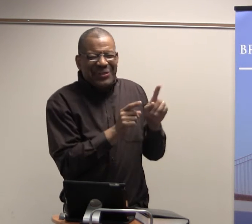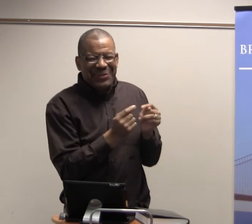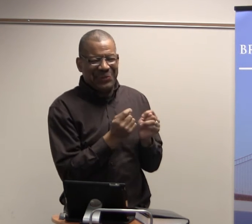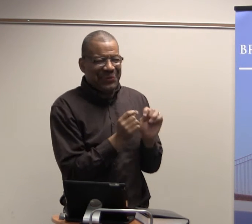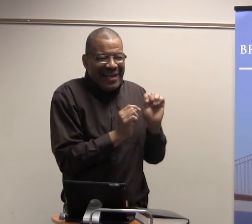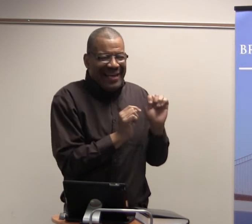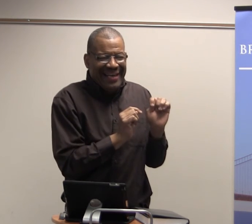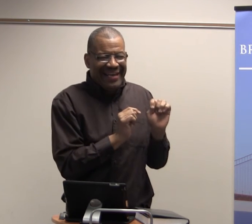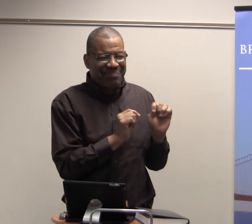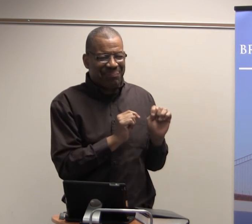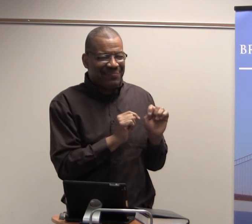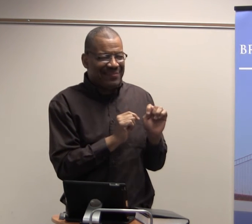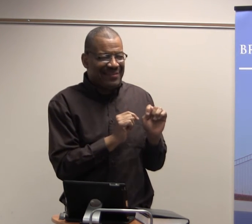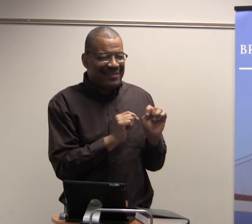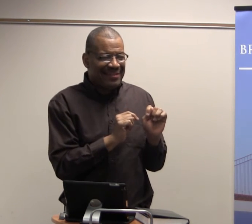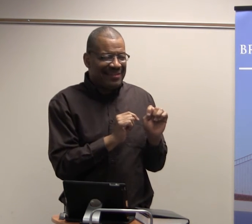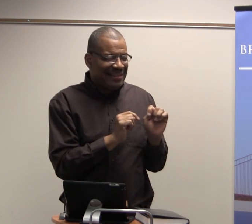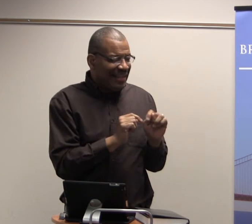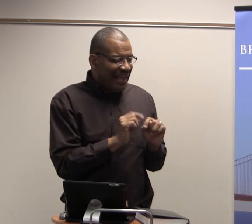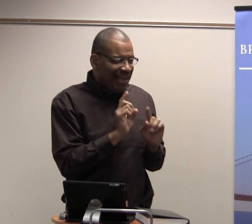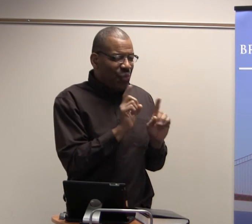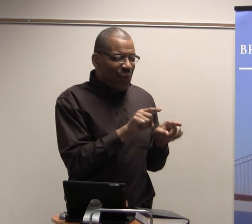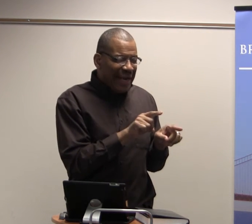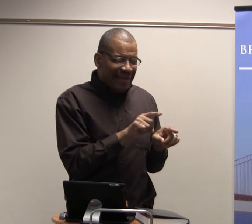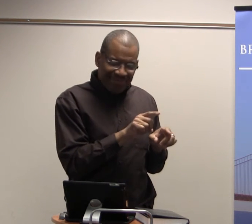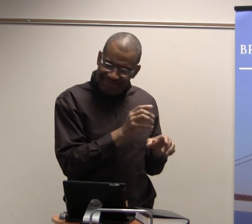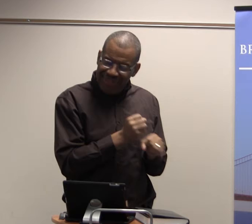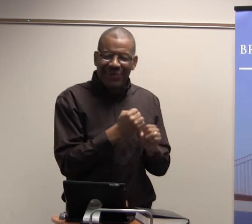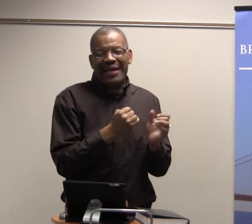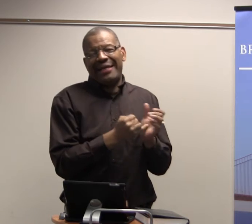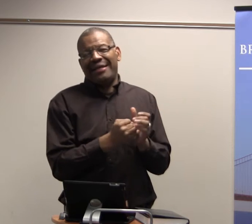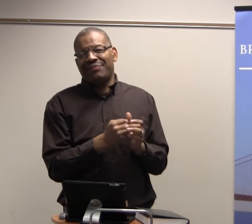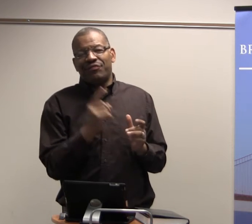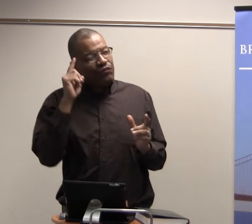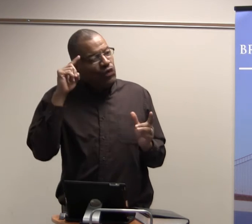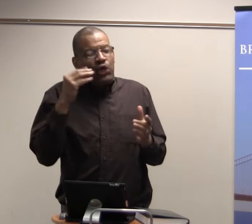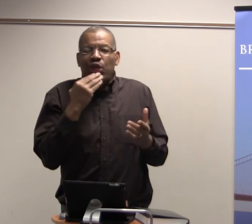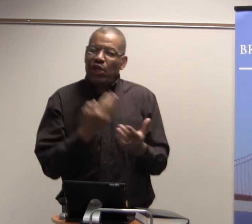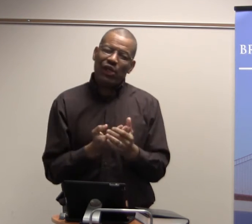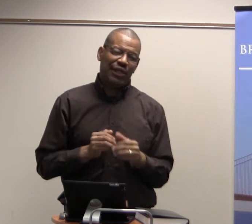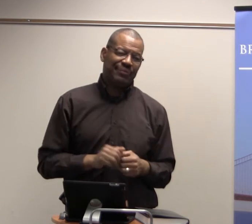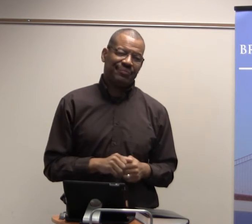you trying him. And you win, you got him. Look in.